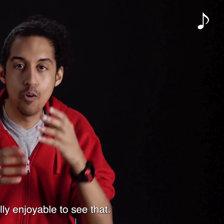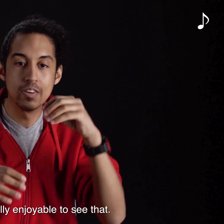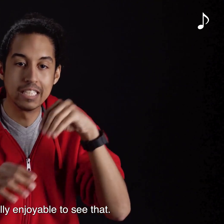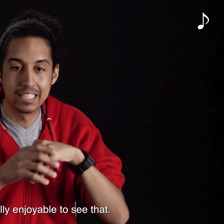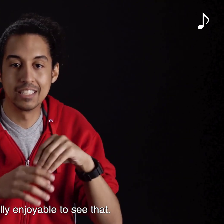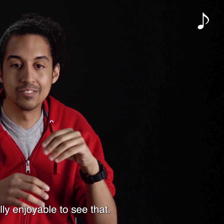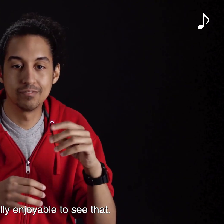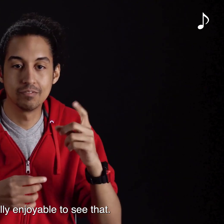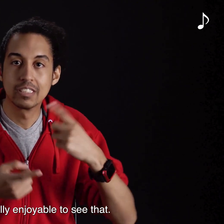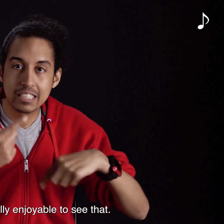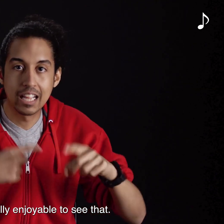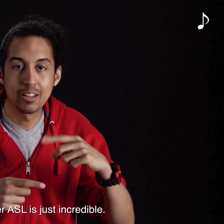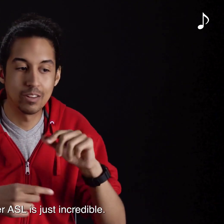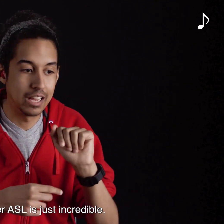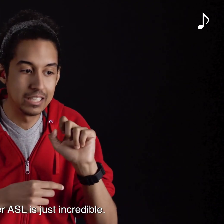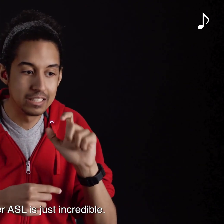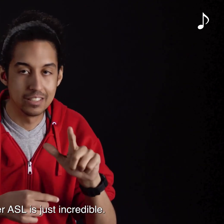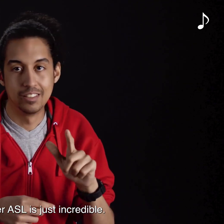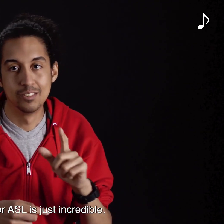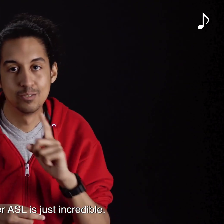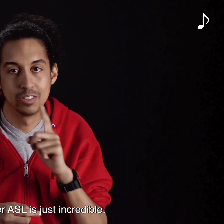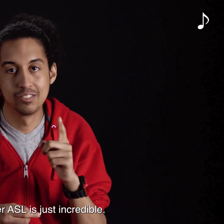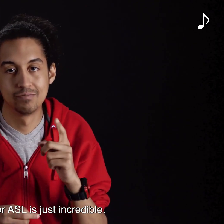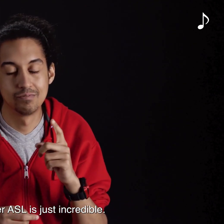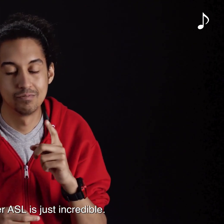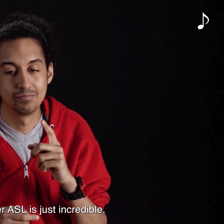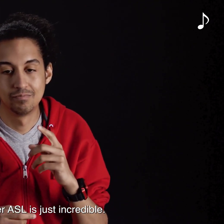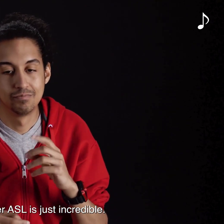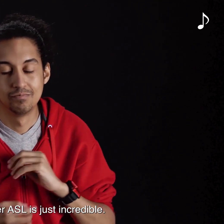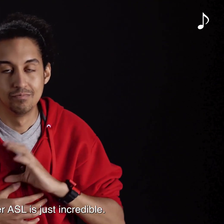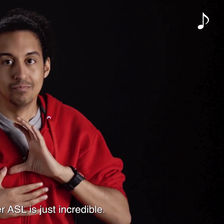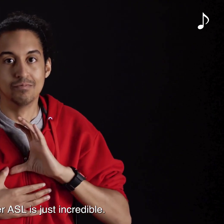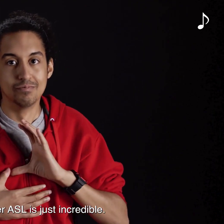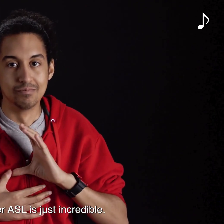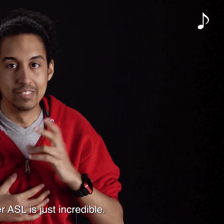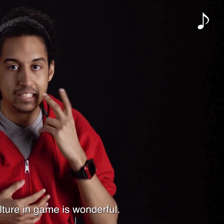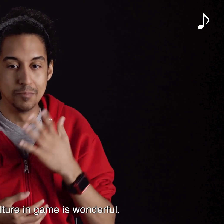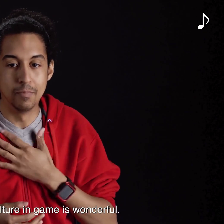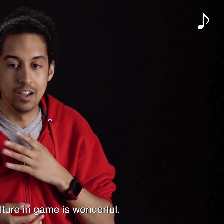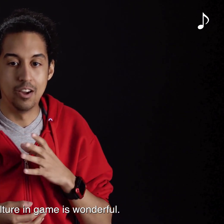I've never I've never seen a beetle like